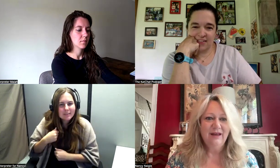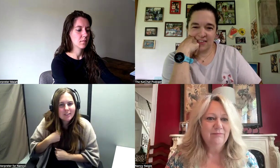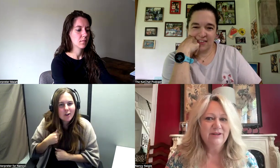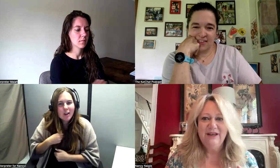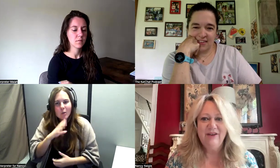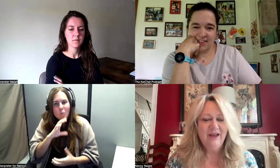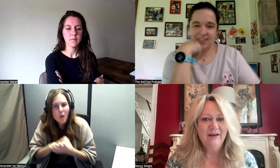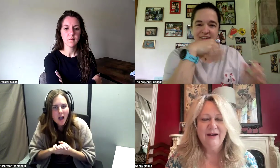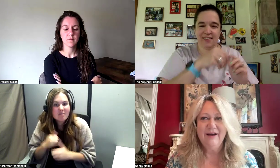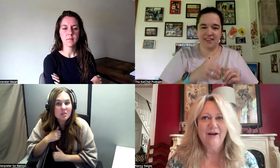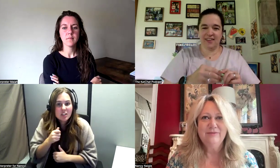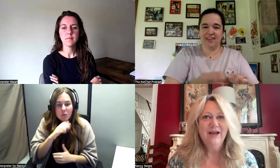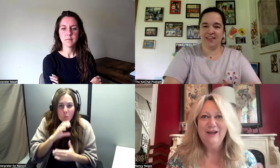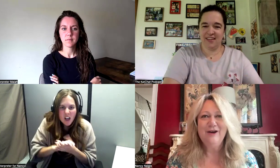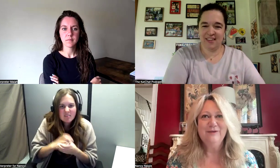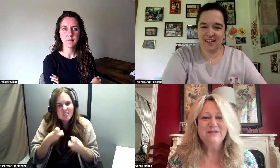faith and believing,